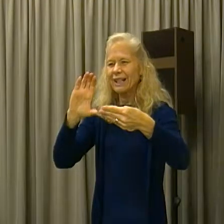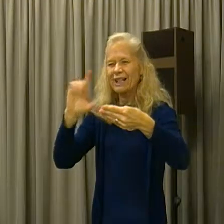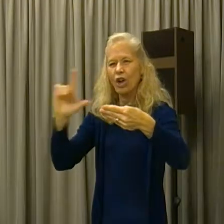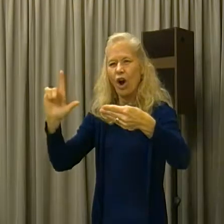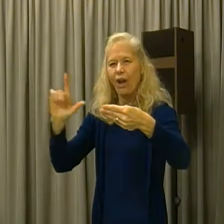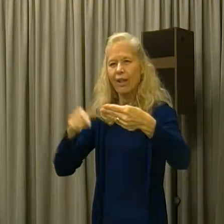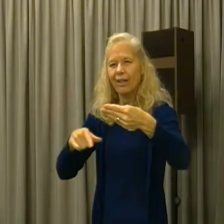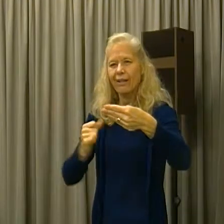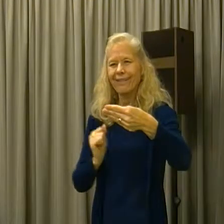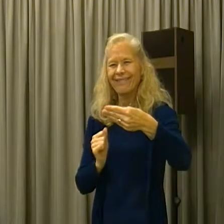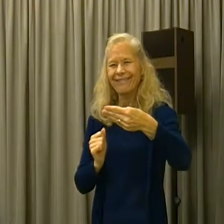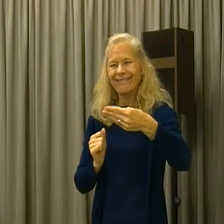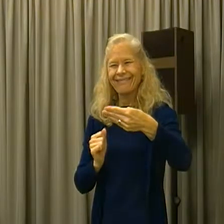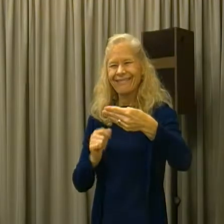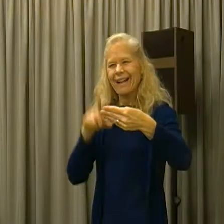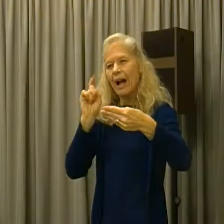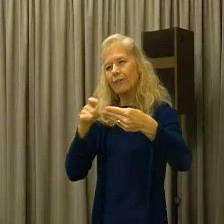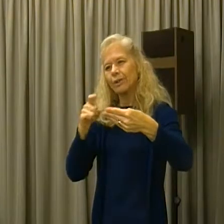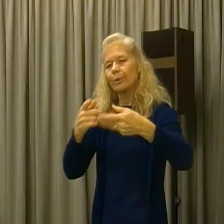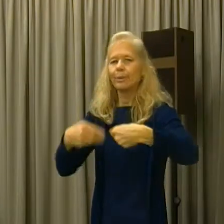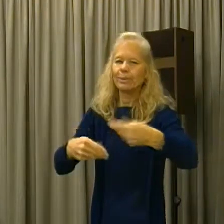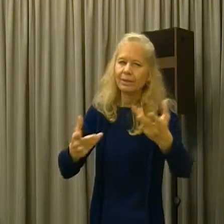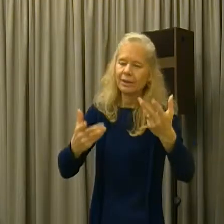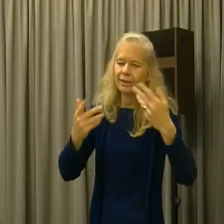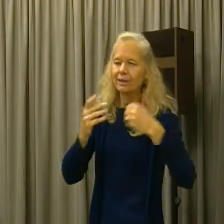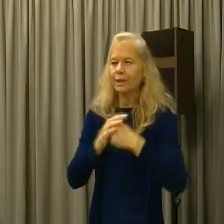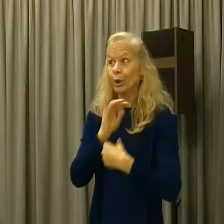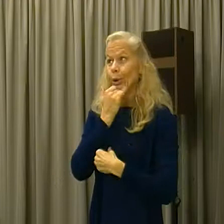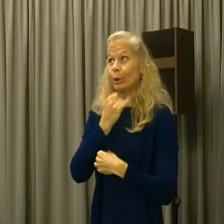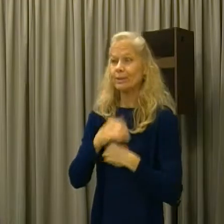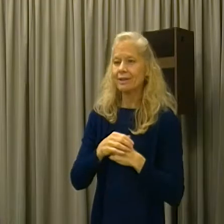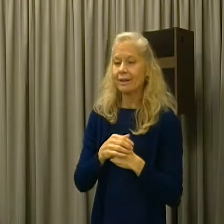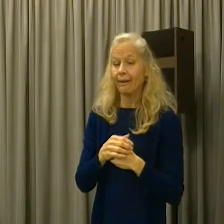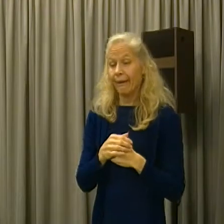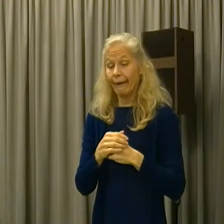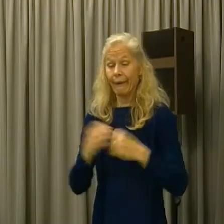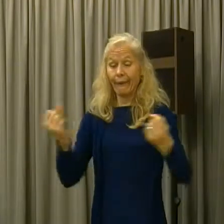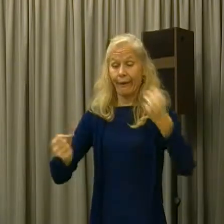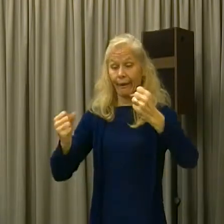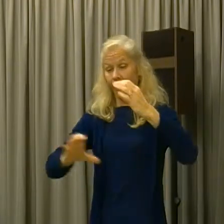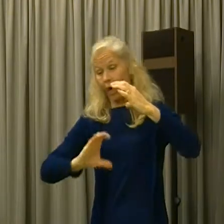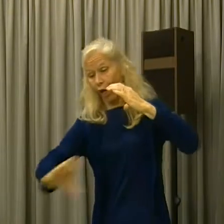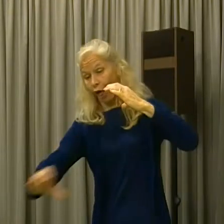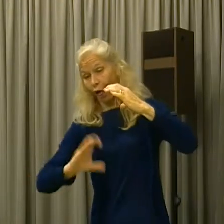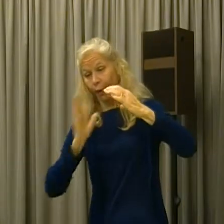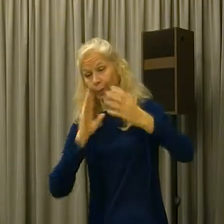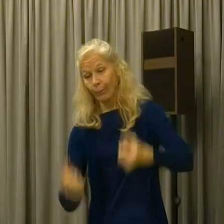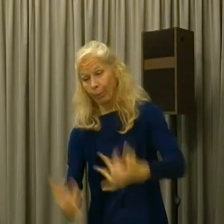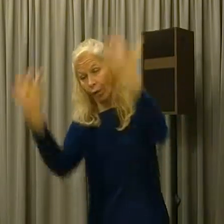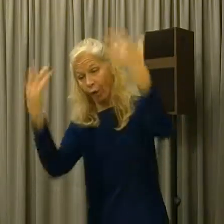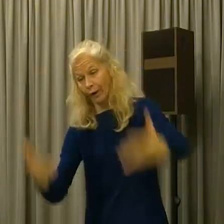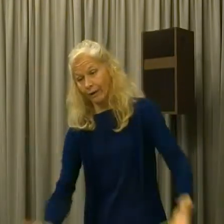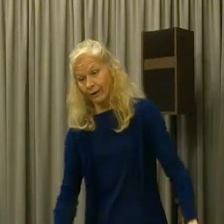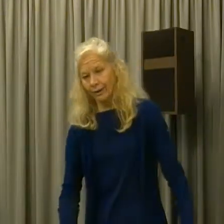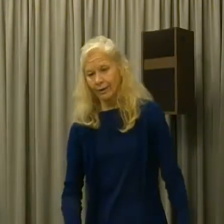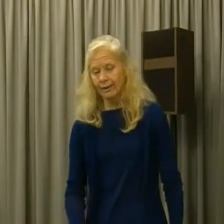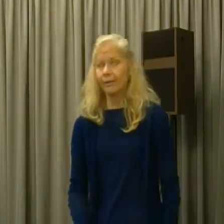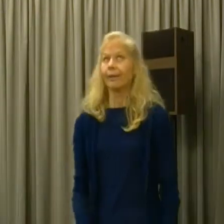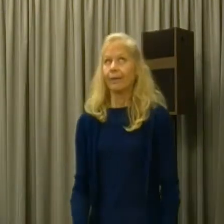those, you know. Oops! Steering column was catching on fire and you turned the key. Better recall that. See what